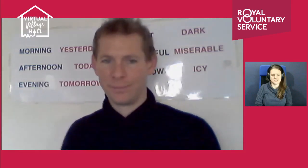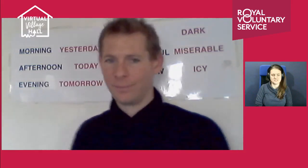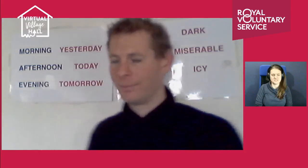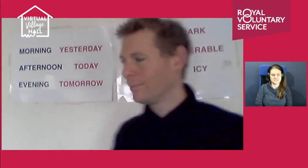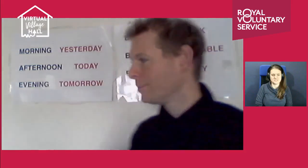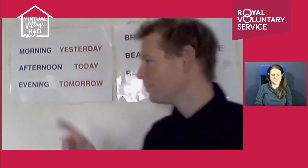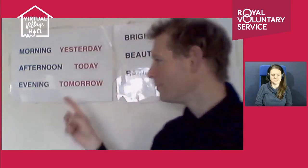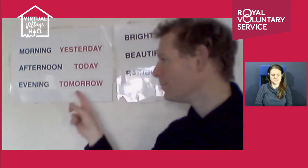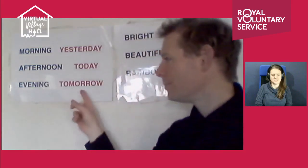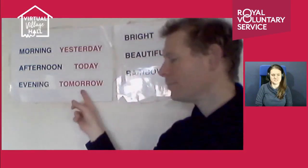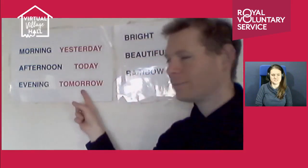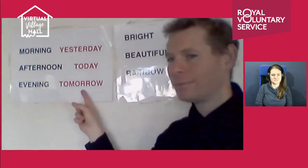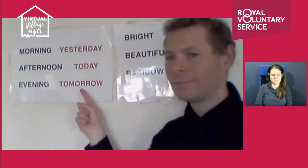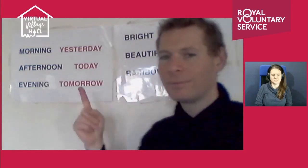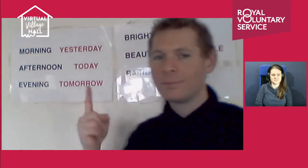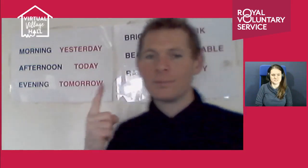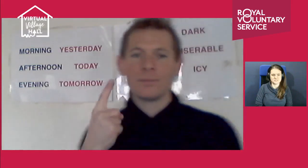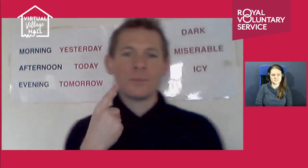Yesterday.